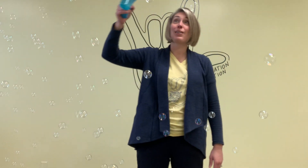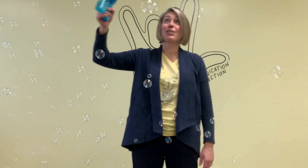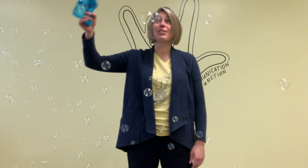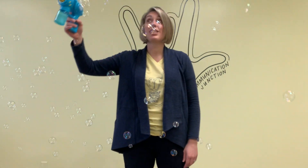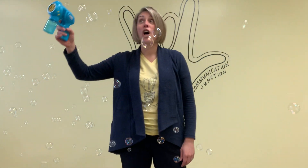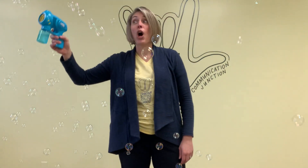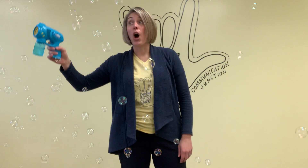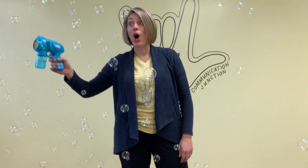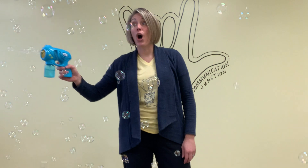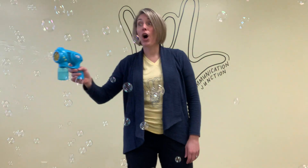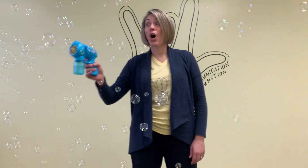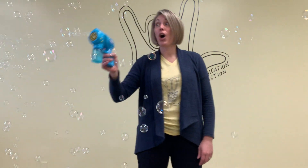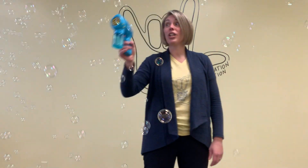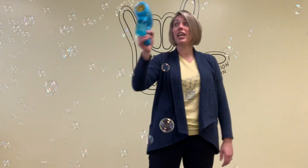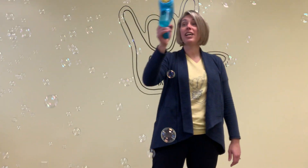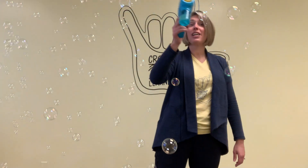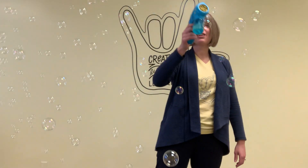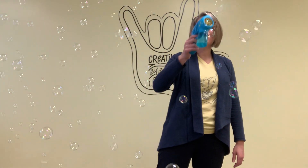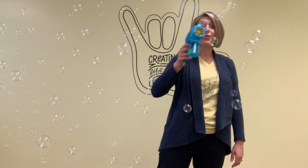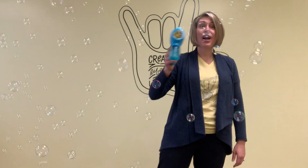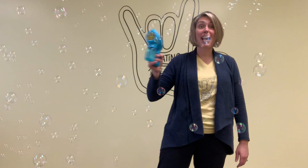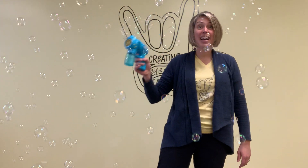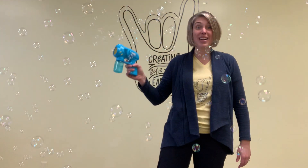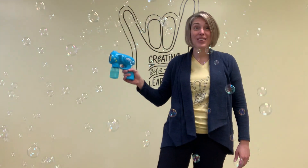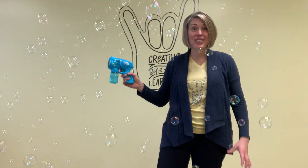around, all around.